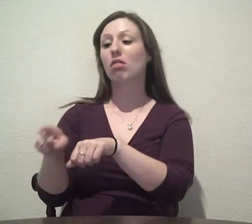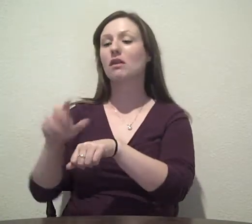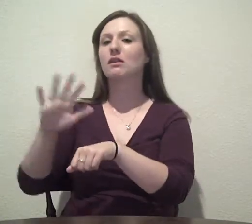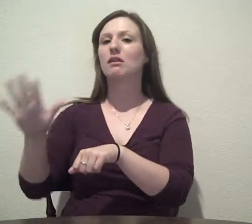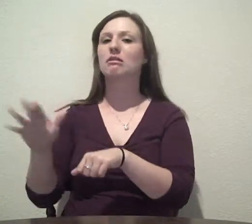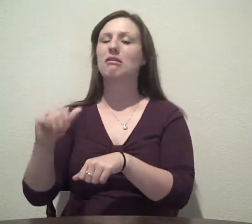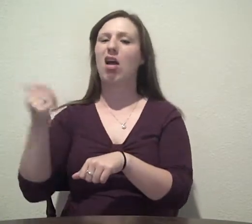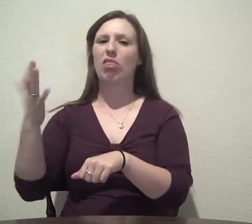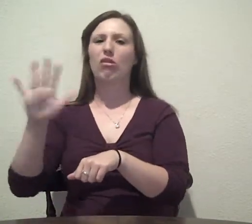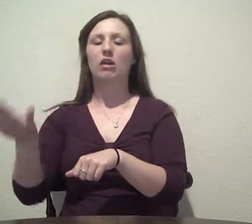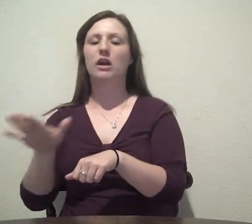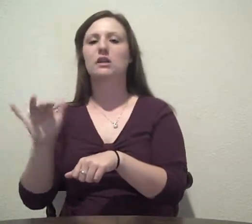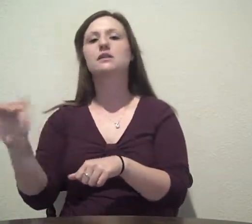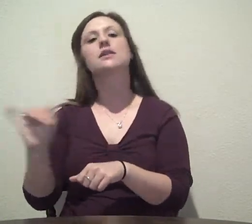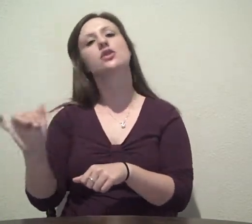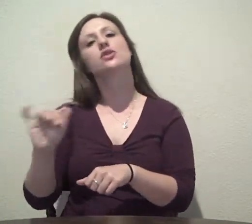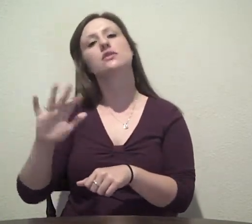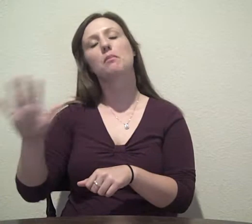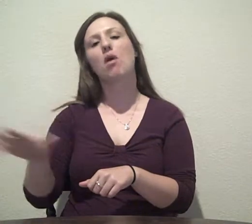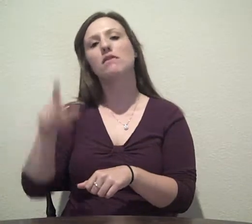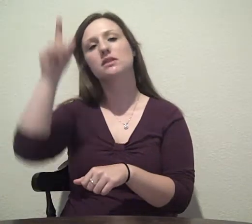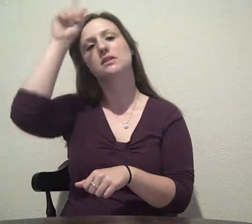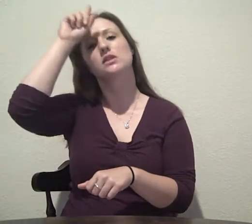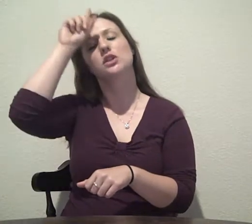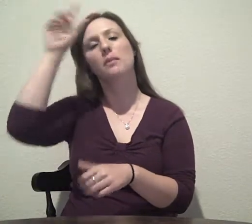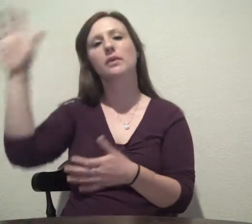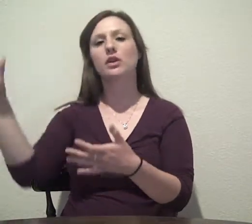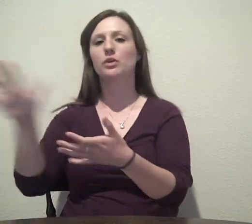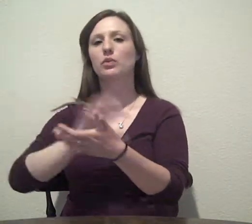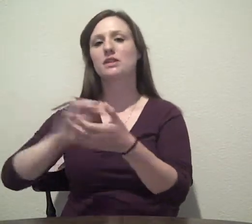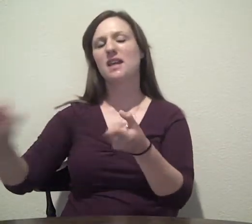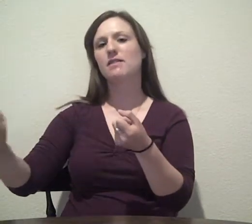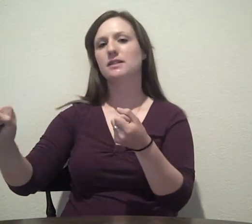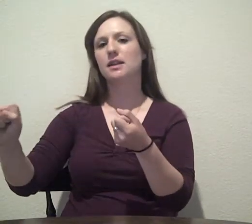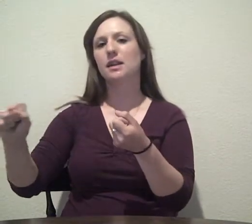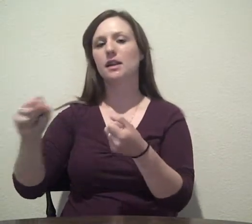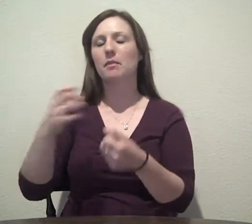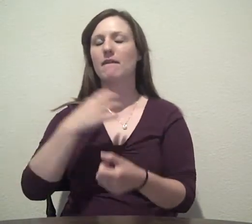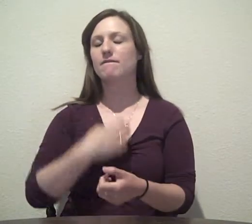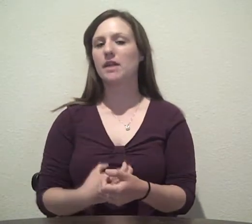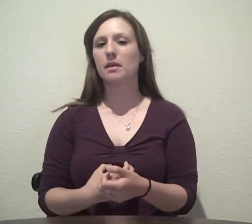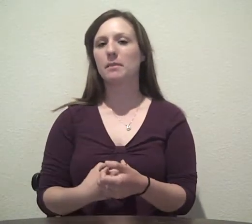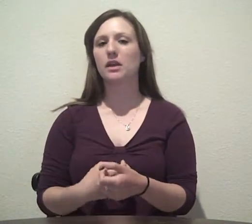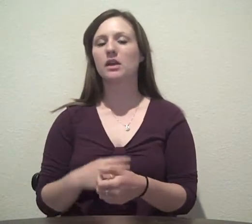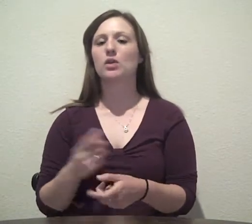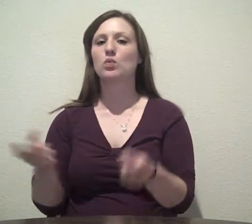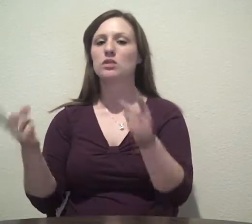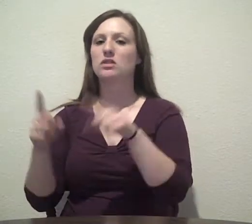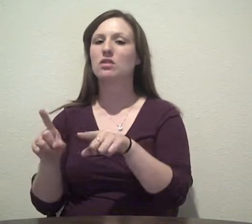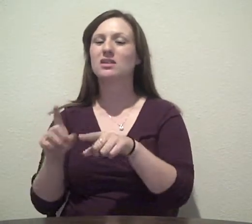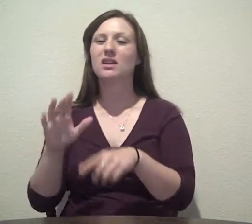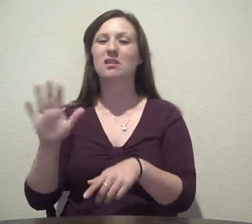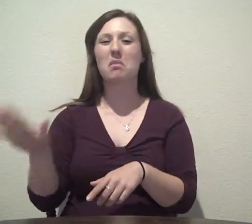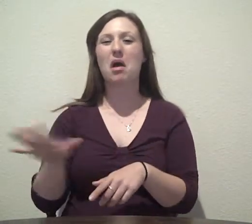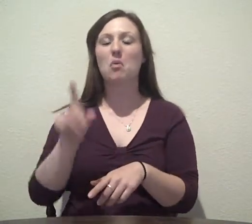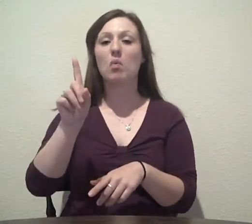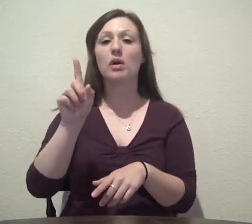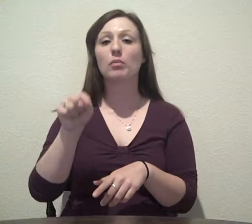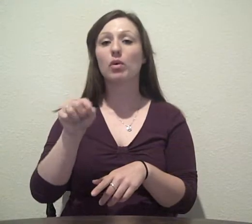as some provinces in Germany, were devastated by famine, resulting in about 1.4 million people